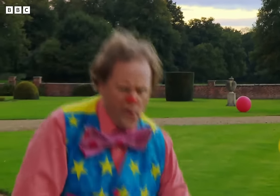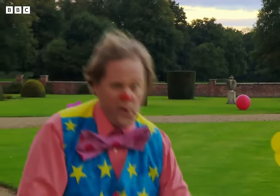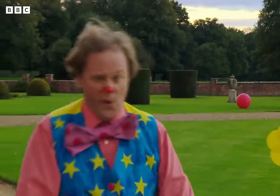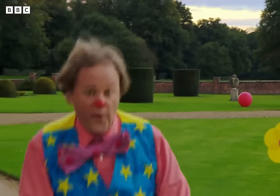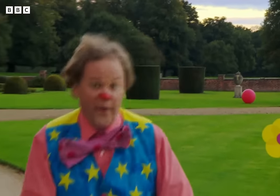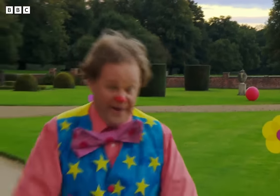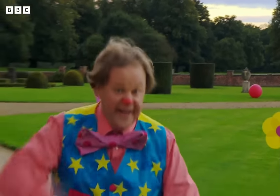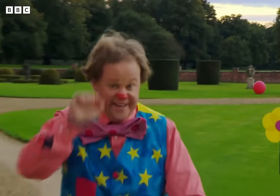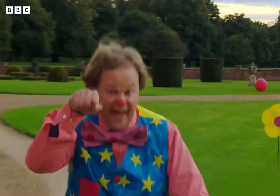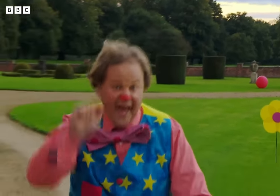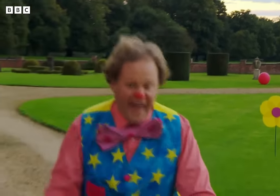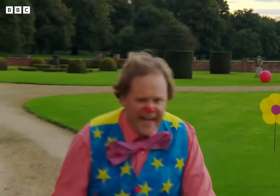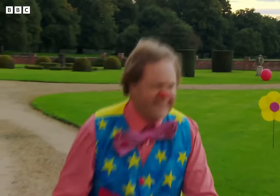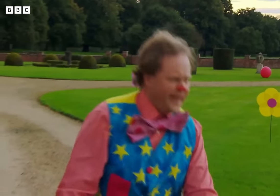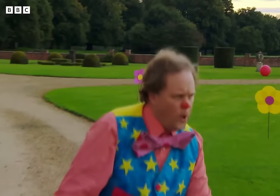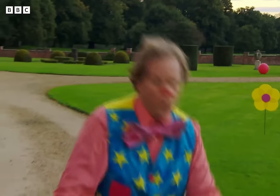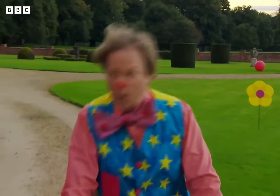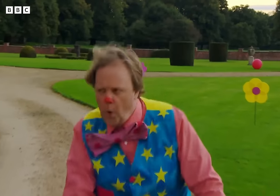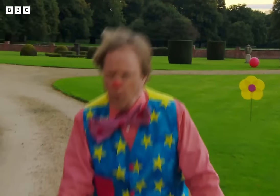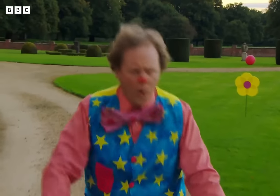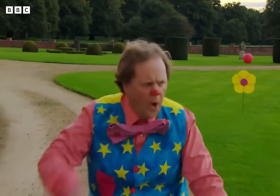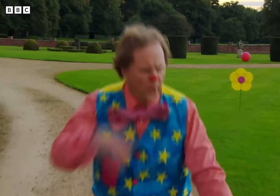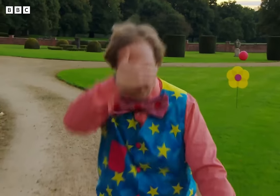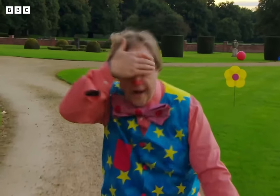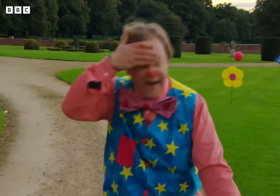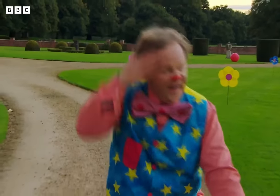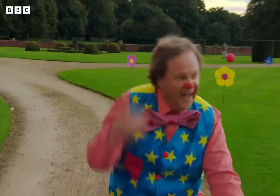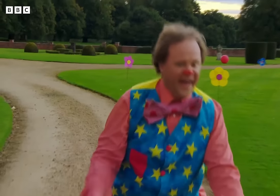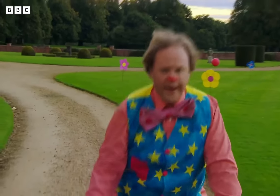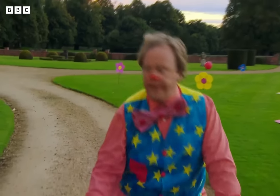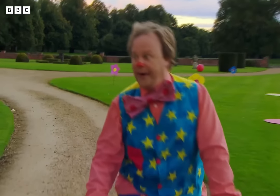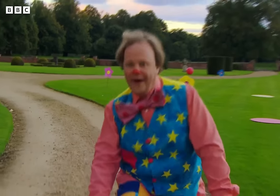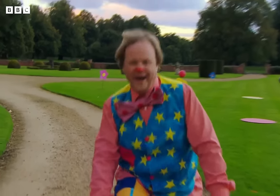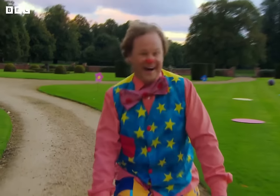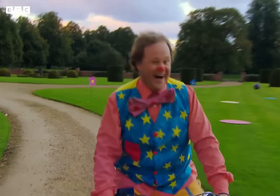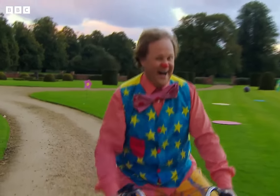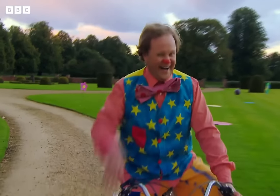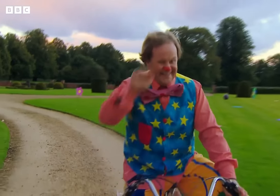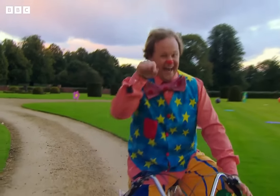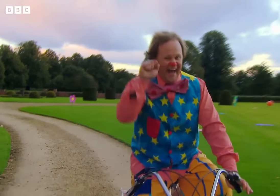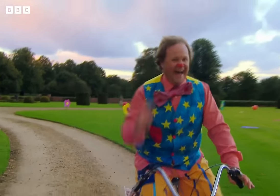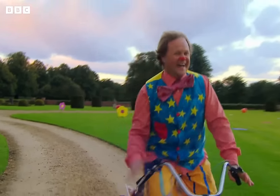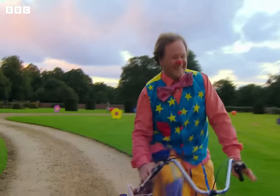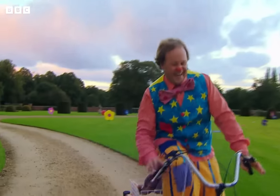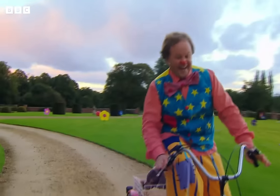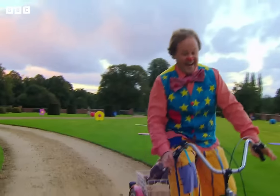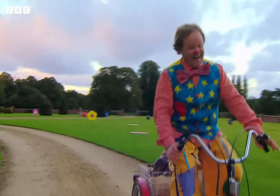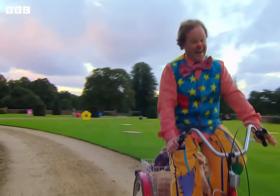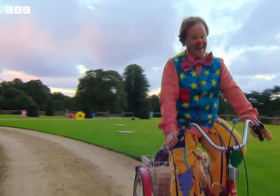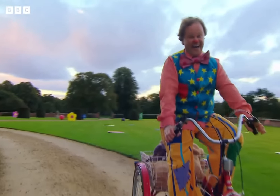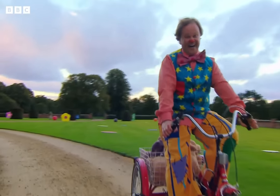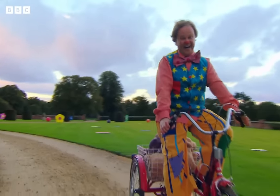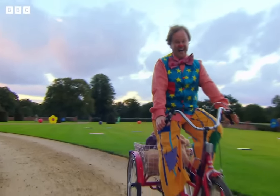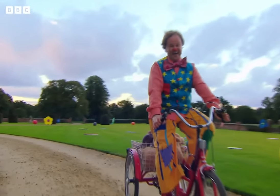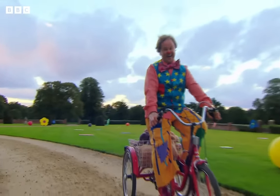Mr. Tumble. Yes! But I thought you were going to sit down. Yes!